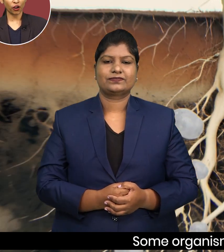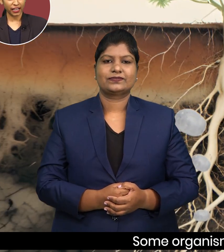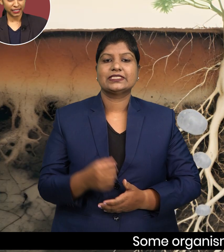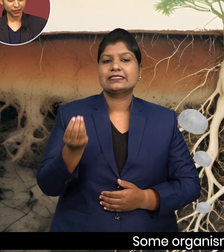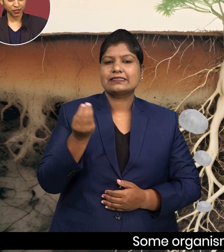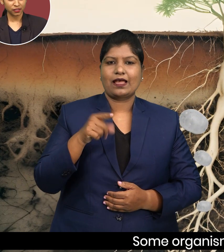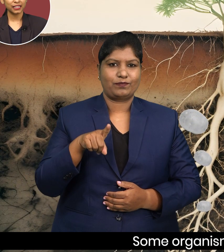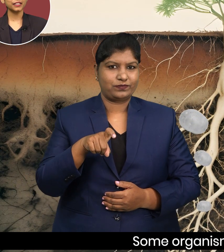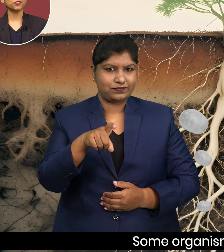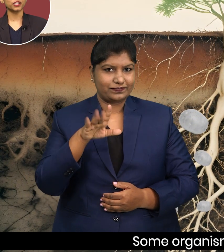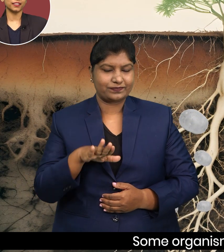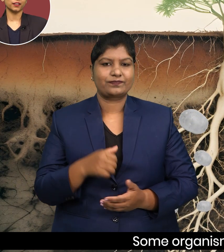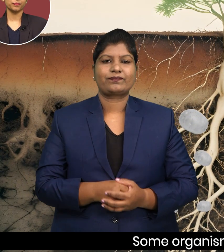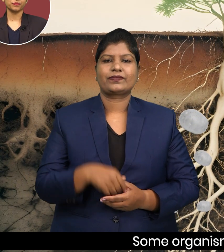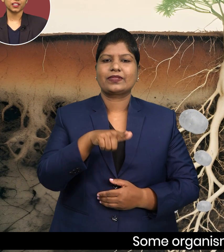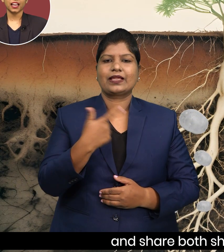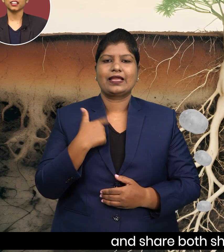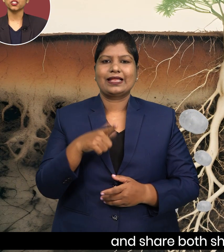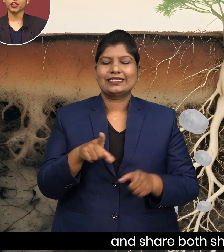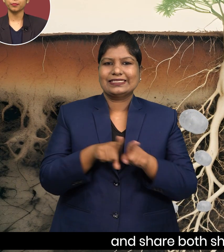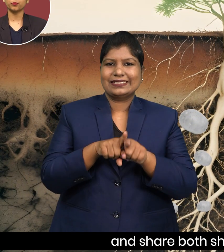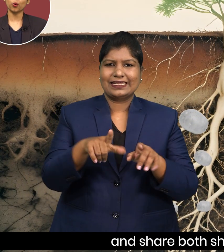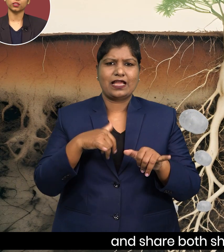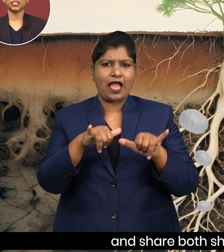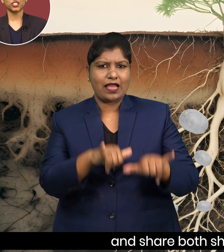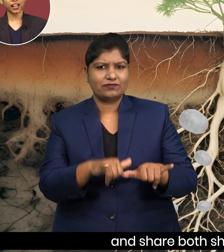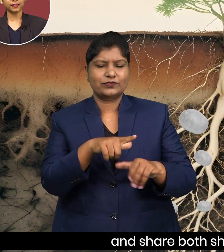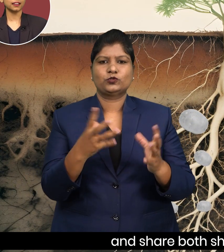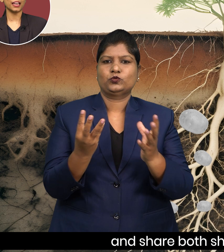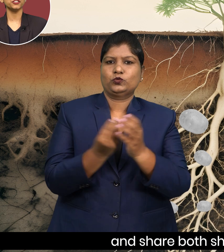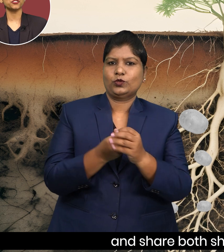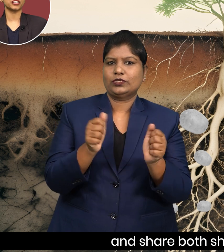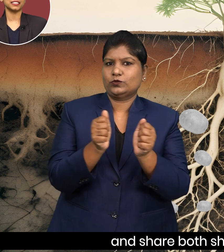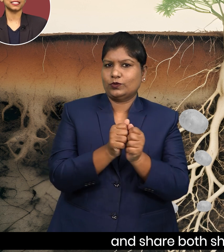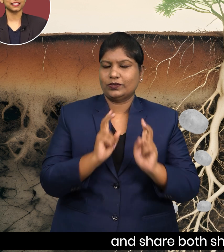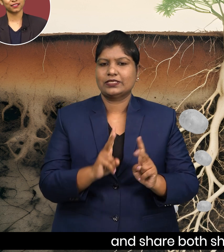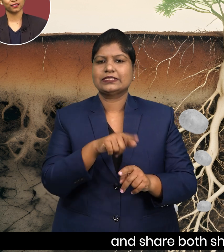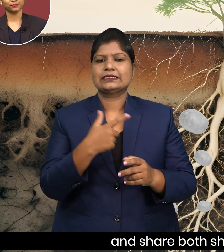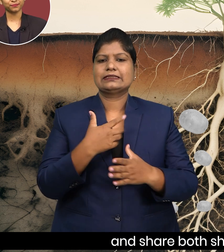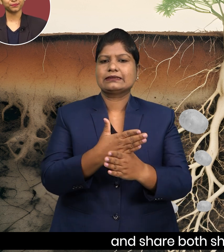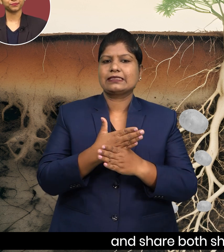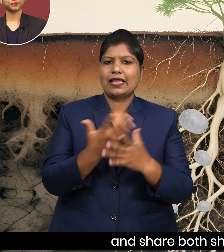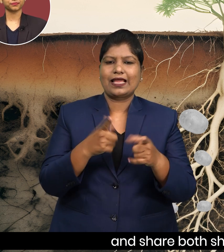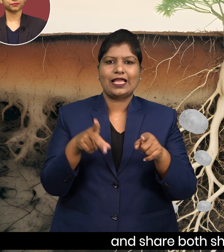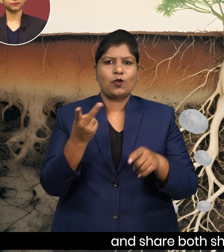Some organisms live together and share both shelter and nutrients.